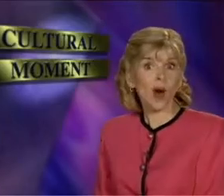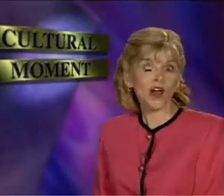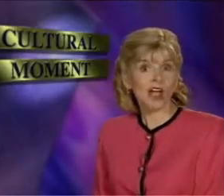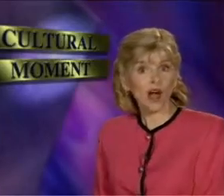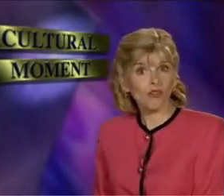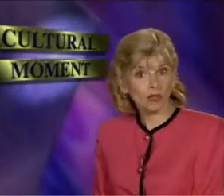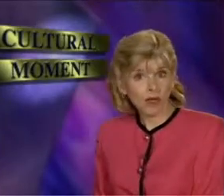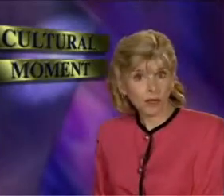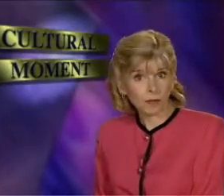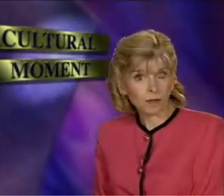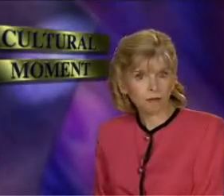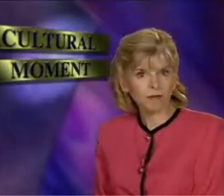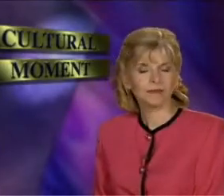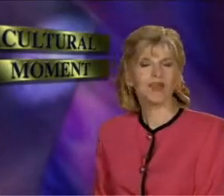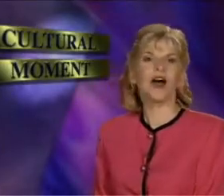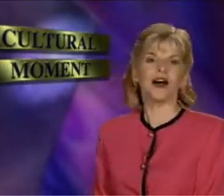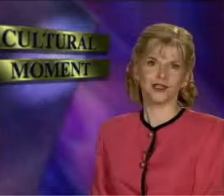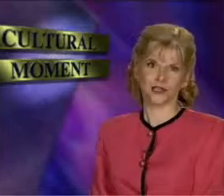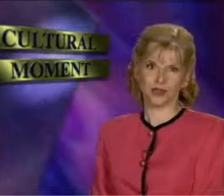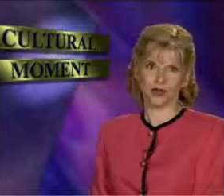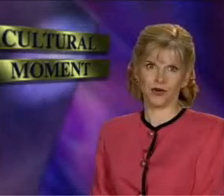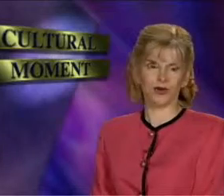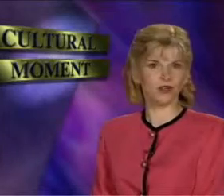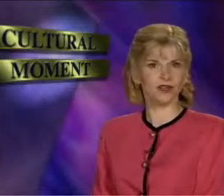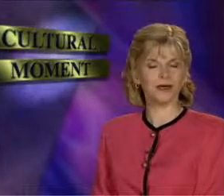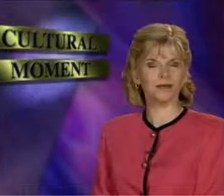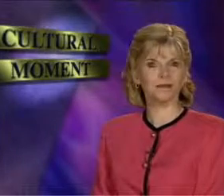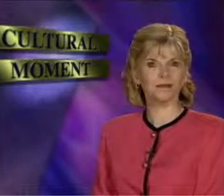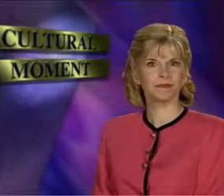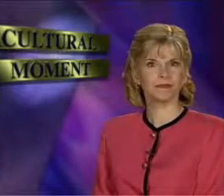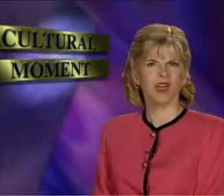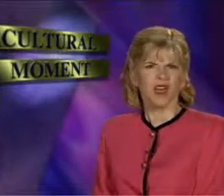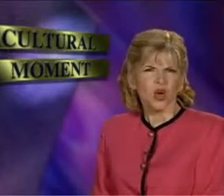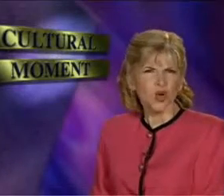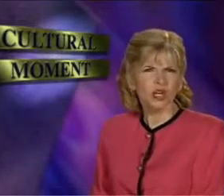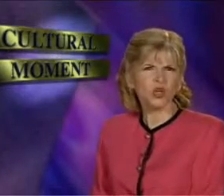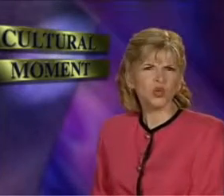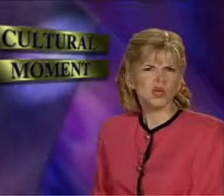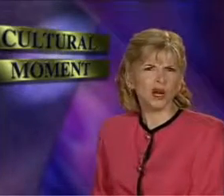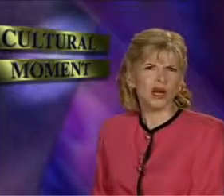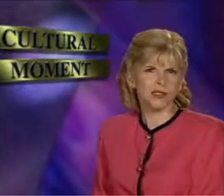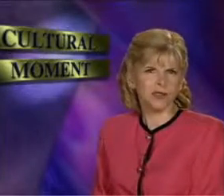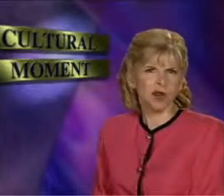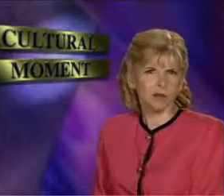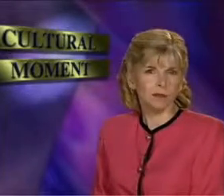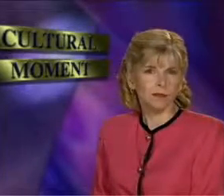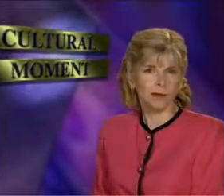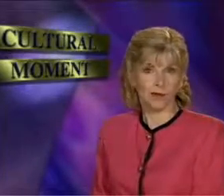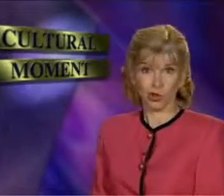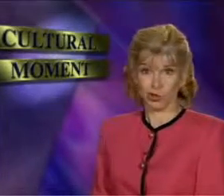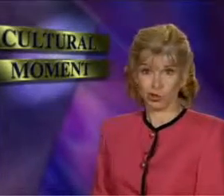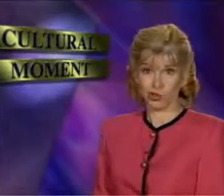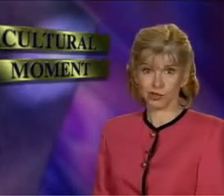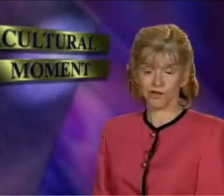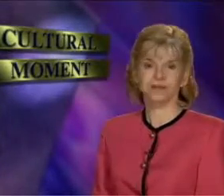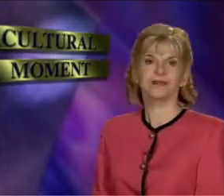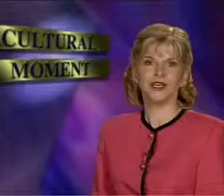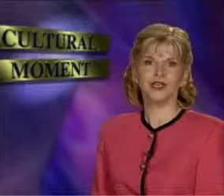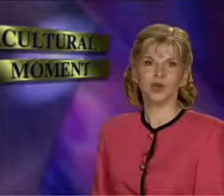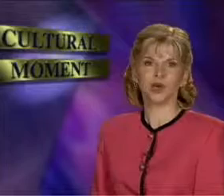Where y'all from? A southerner, you think. Where yous guys from? Yous? East